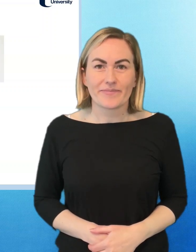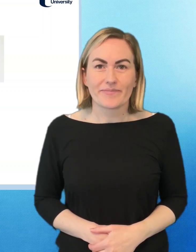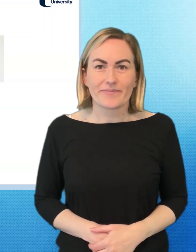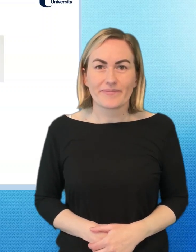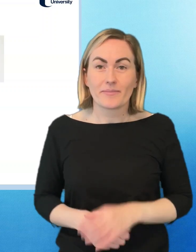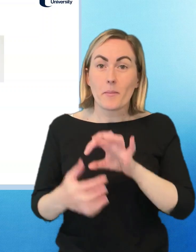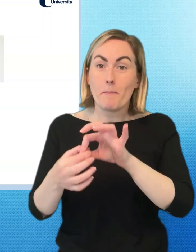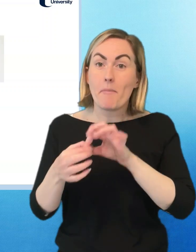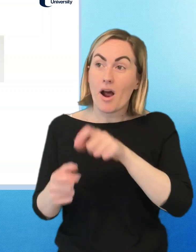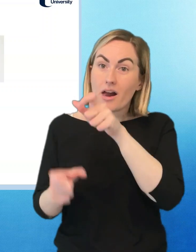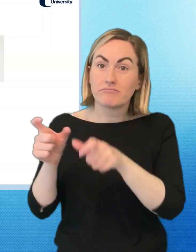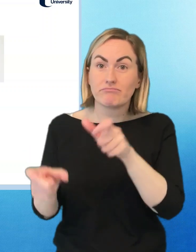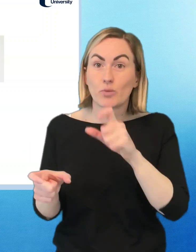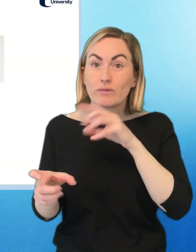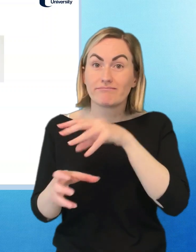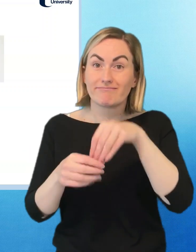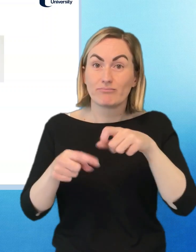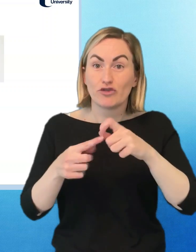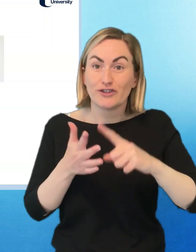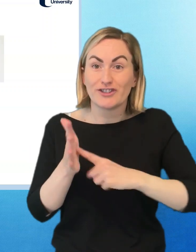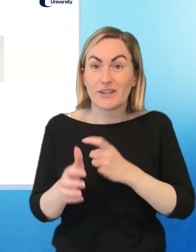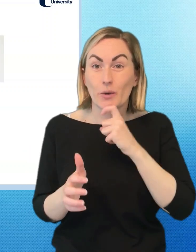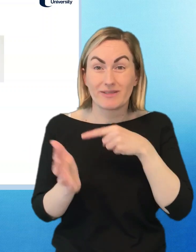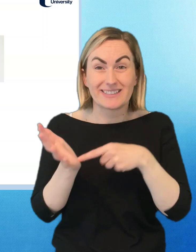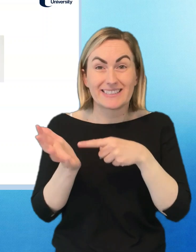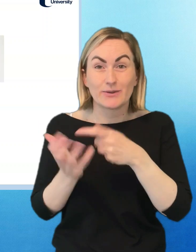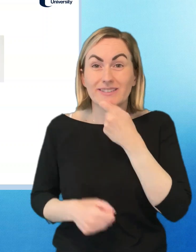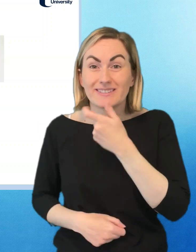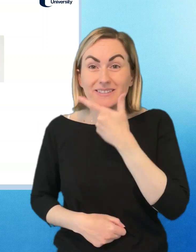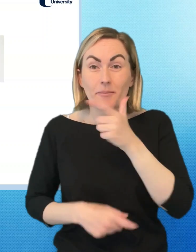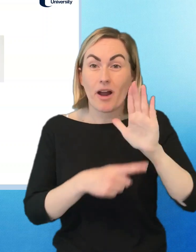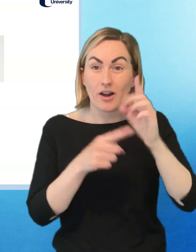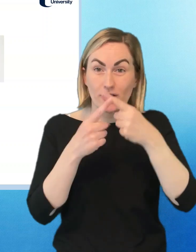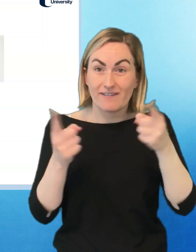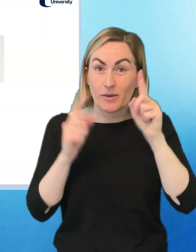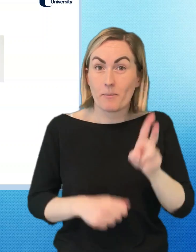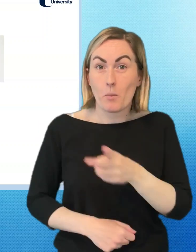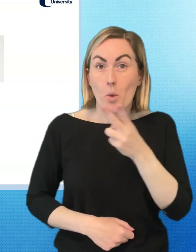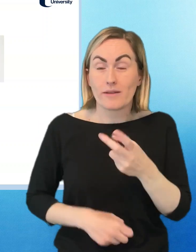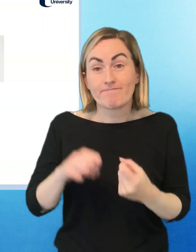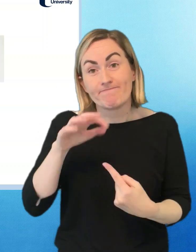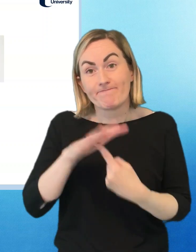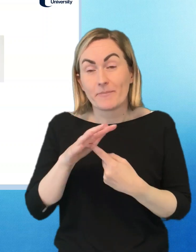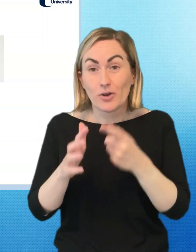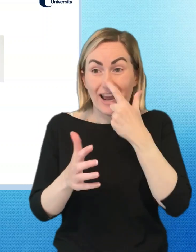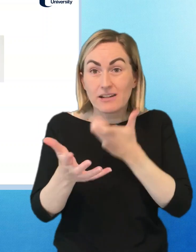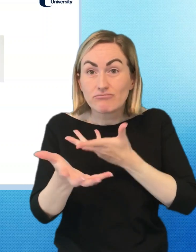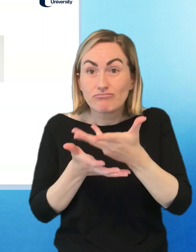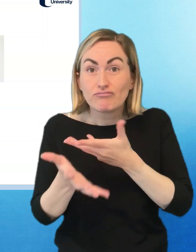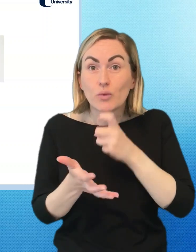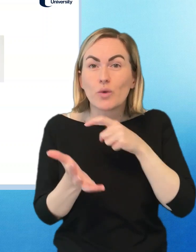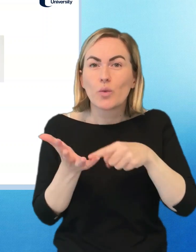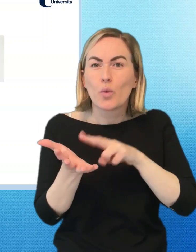The partners on the project come from TU Dublin and Ulster University, and the main contacts are Una Began